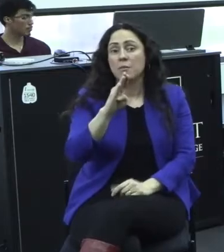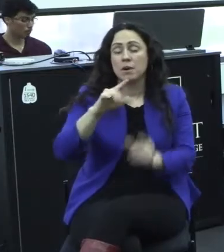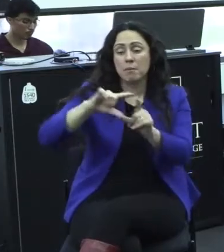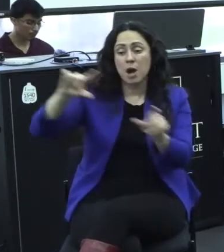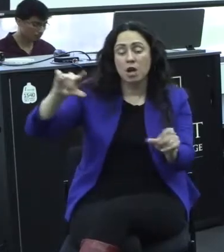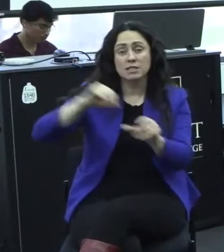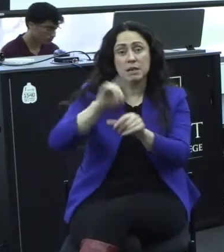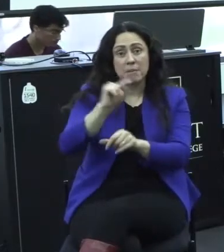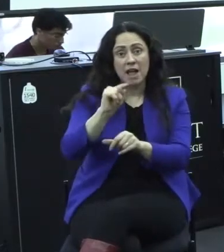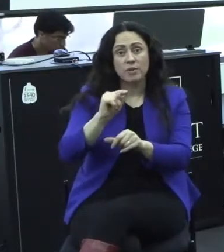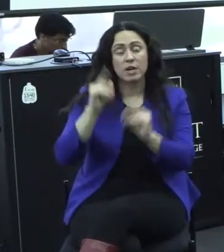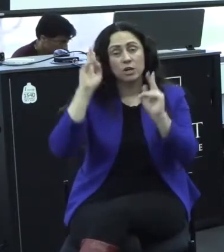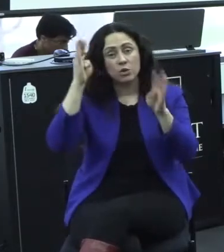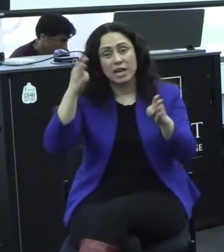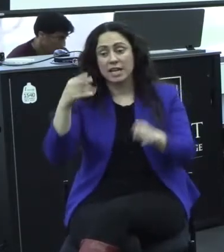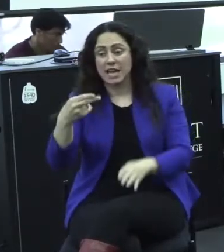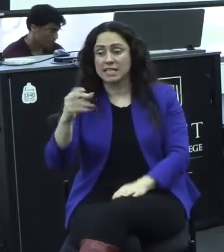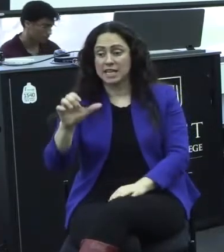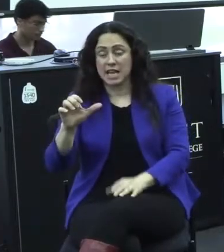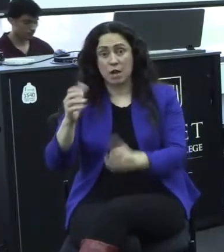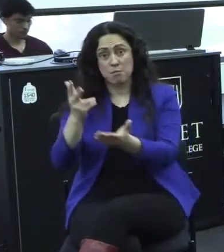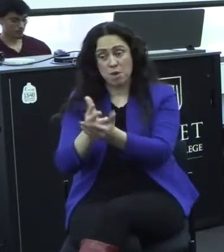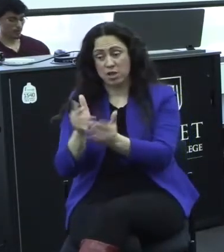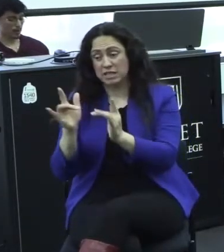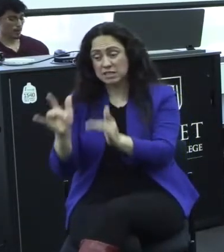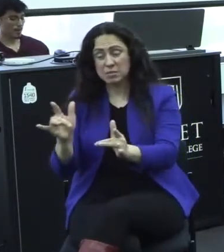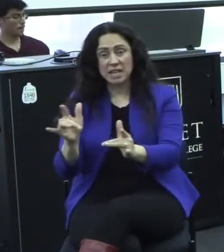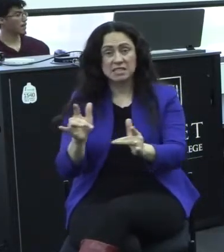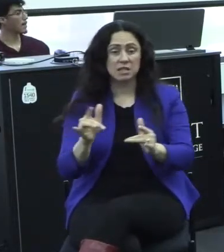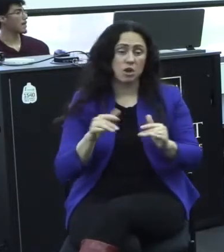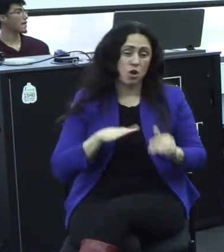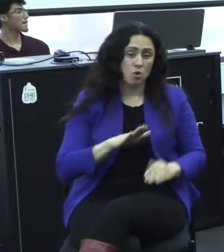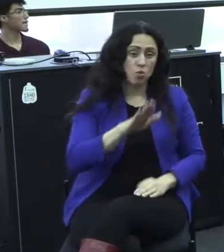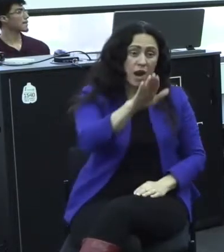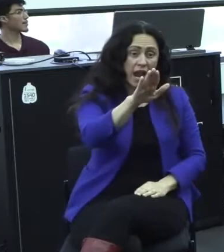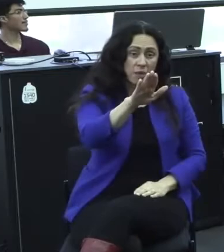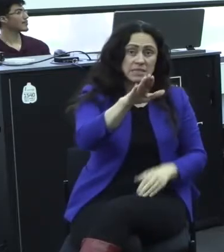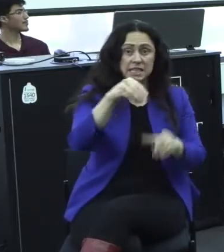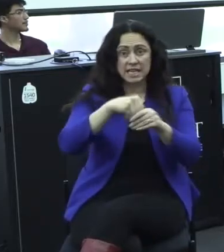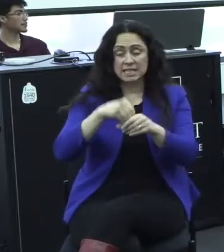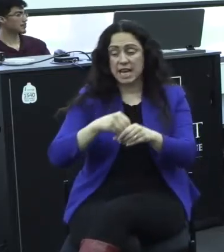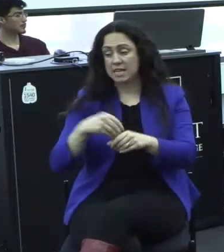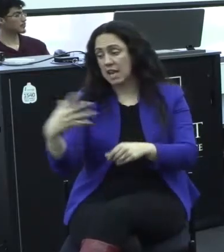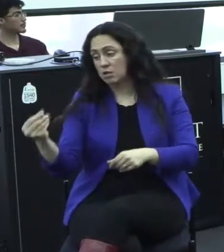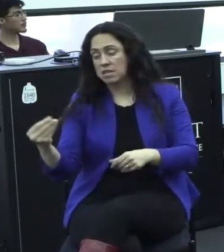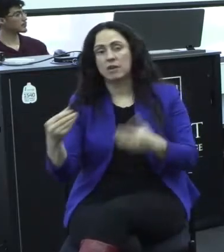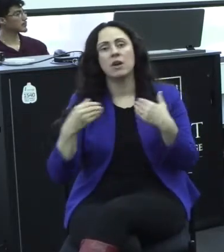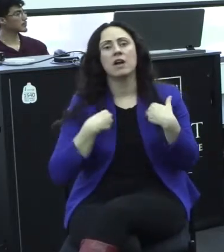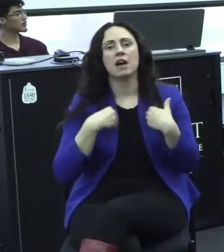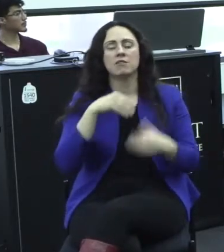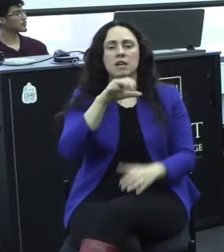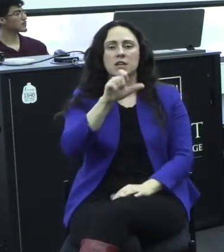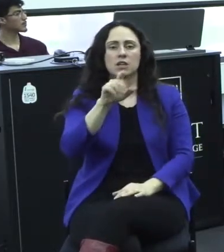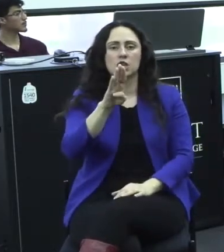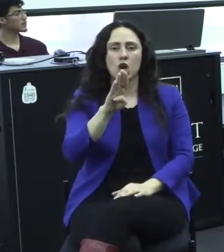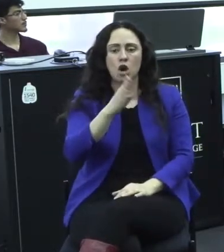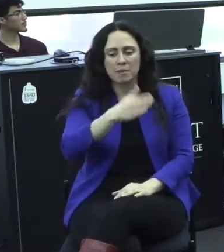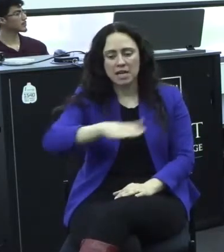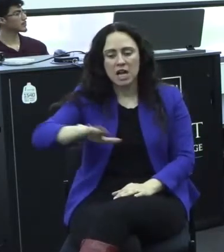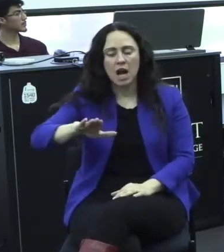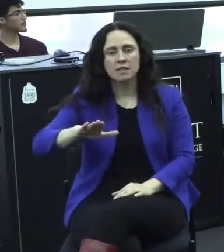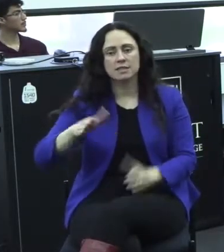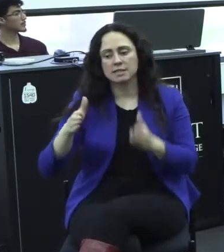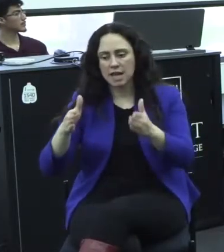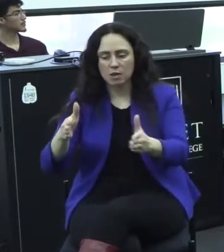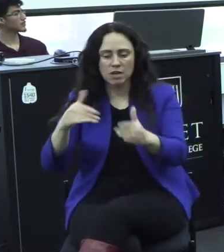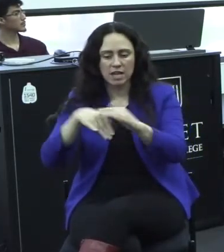creating handicap parking spaces, installing various ramps inside and outside, having curb cuts, sidewalks, and